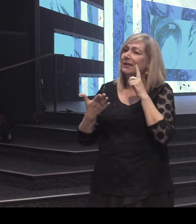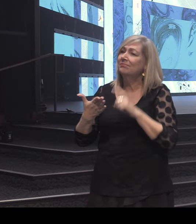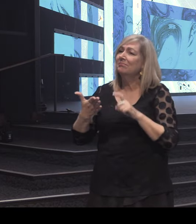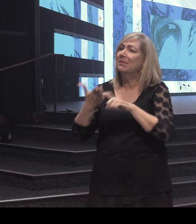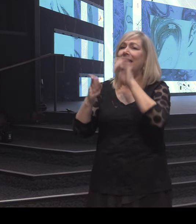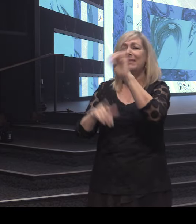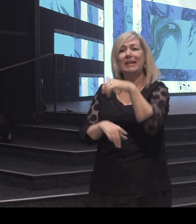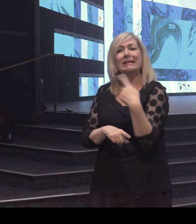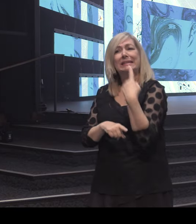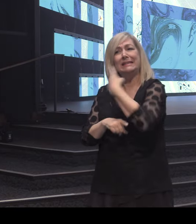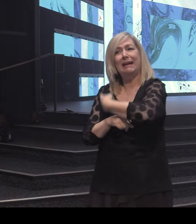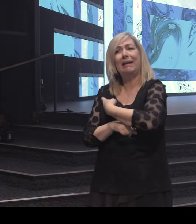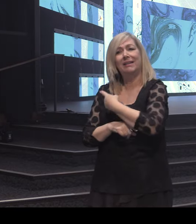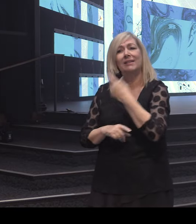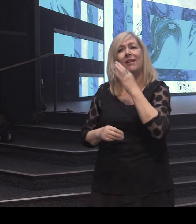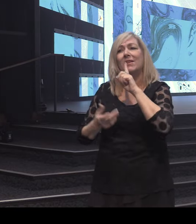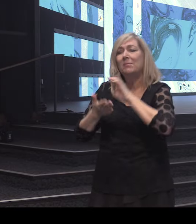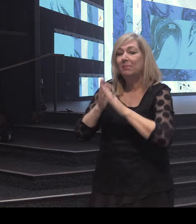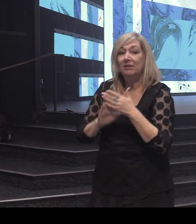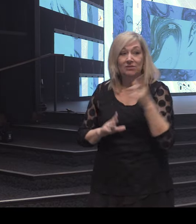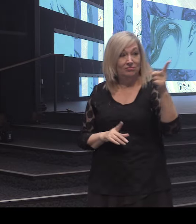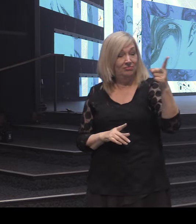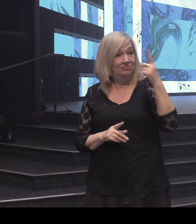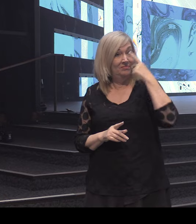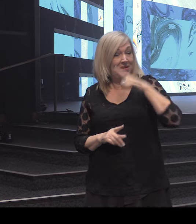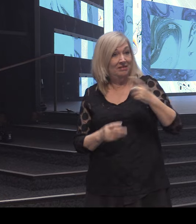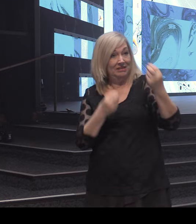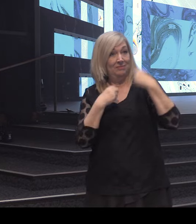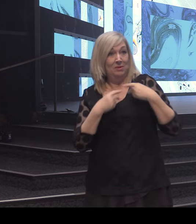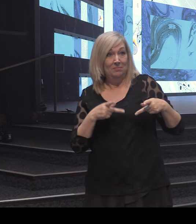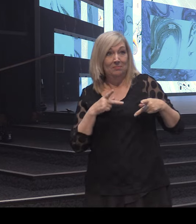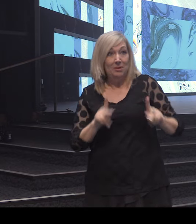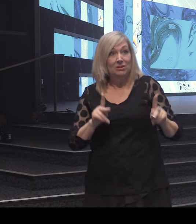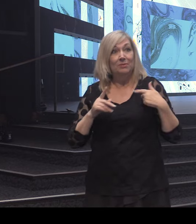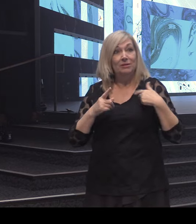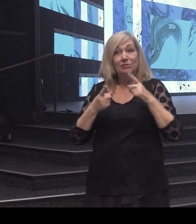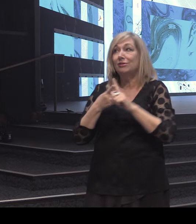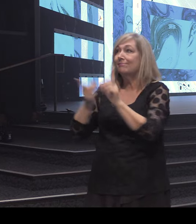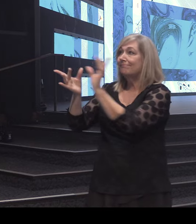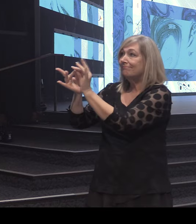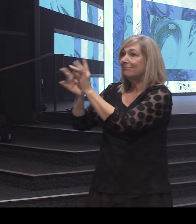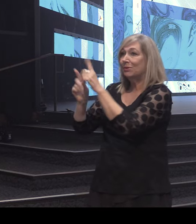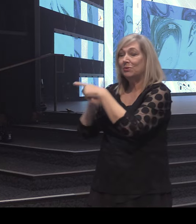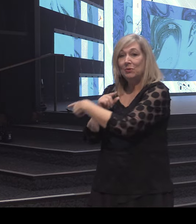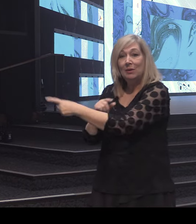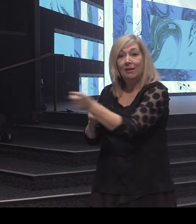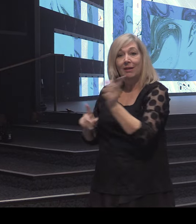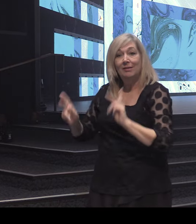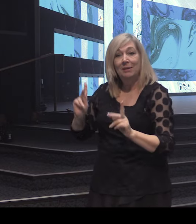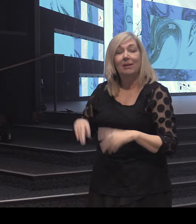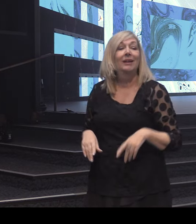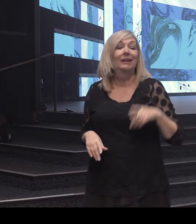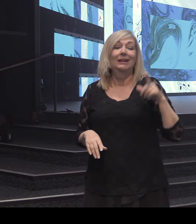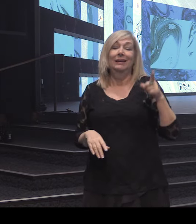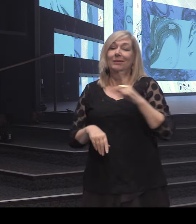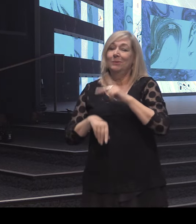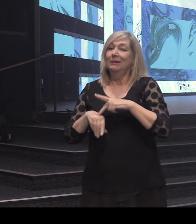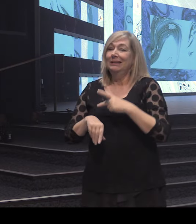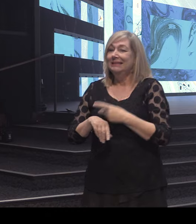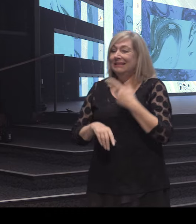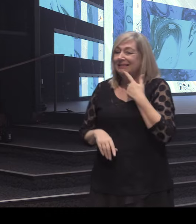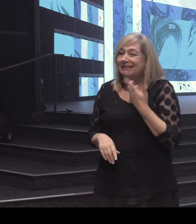this school, and I'm sure you will give me permission to acknowledge such a worthy cause. And the principal was a bit confused